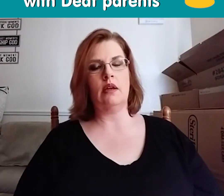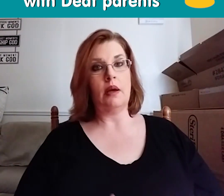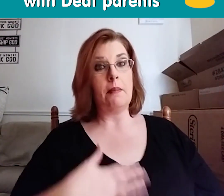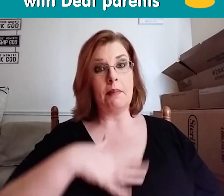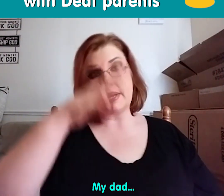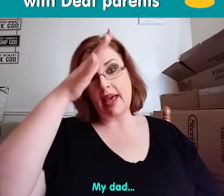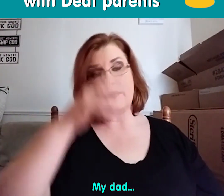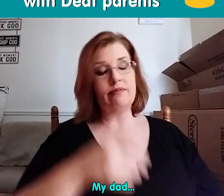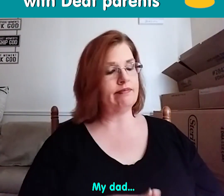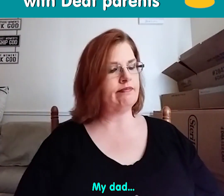My dad